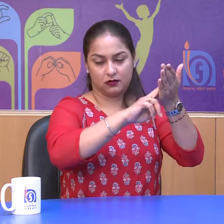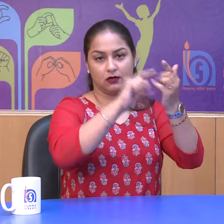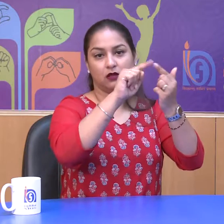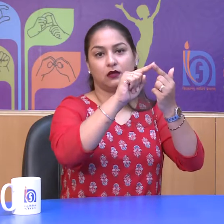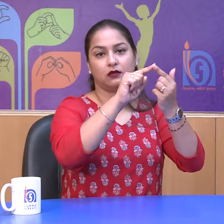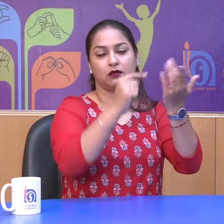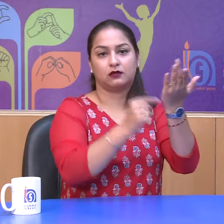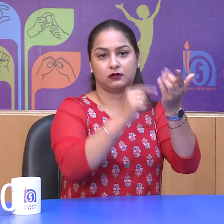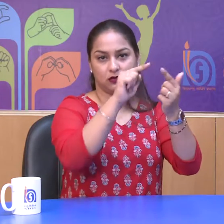Sukratniti,